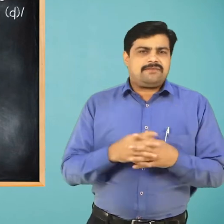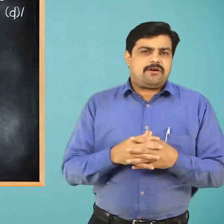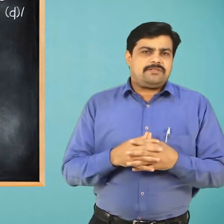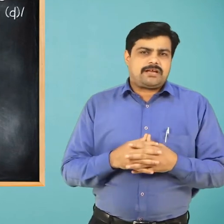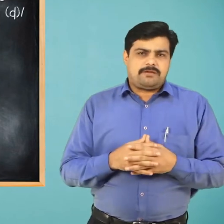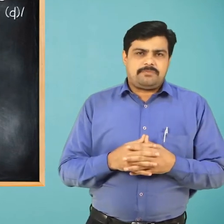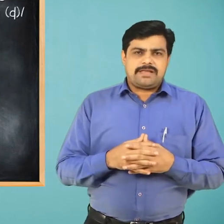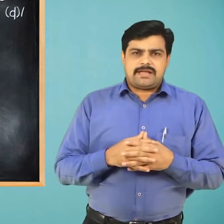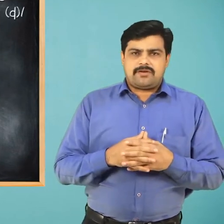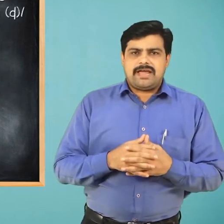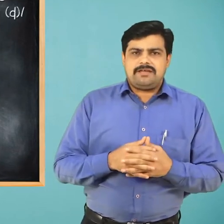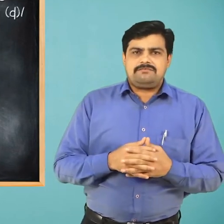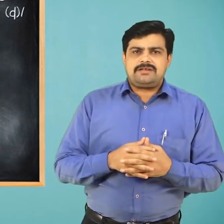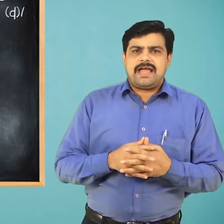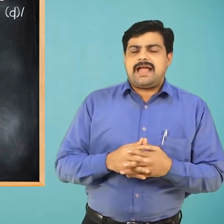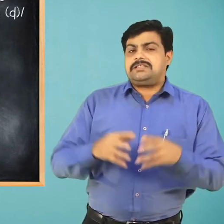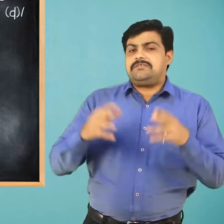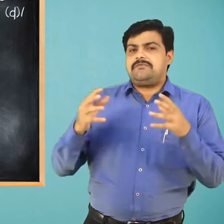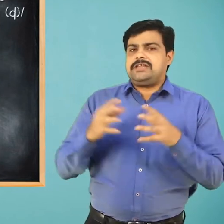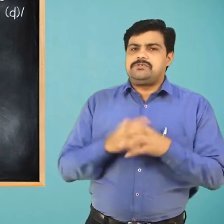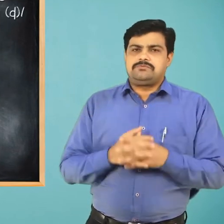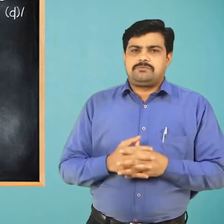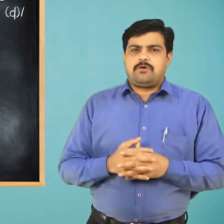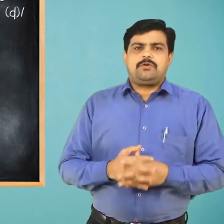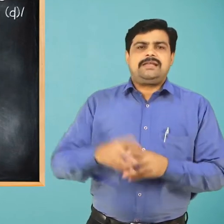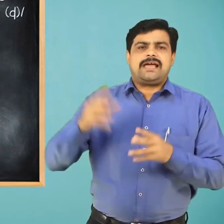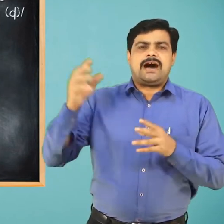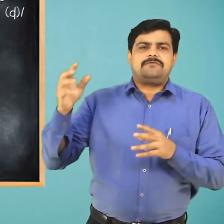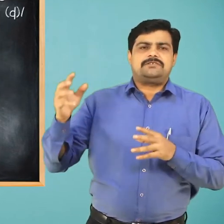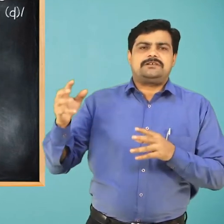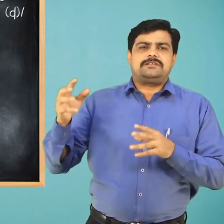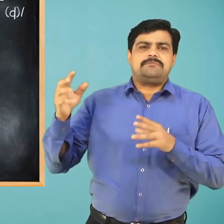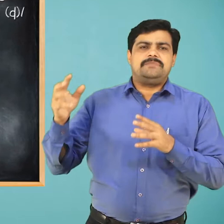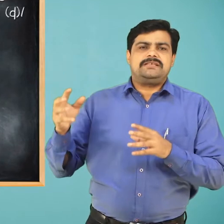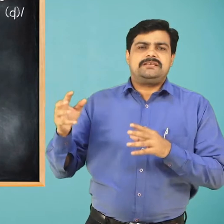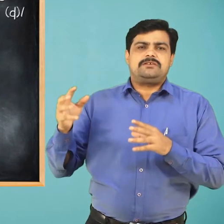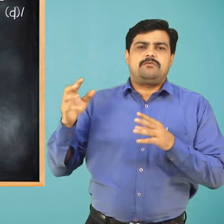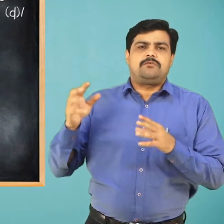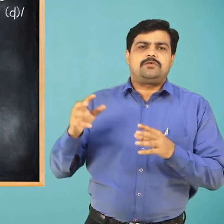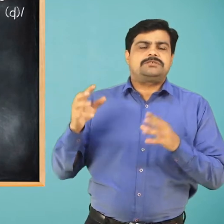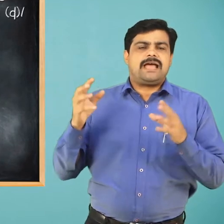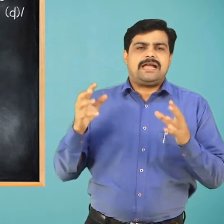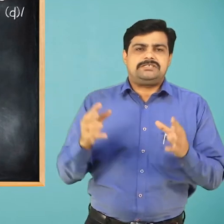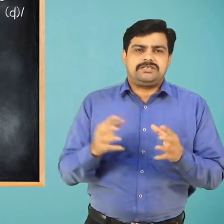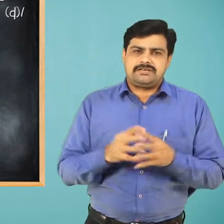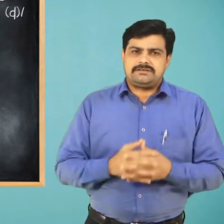of the company arrived at the venue only after the meeting was adjourned.